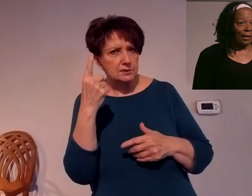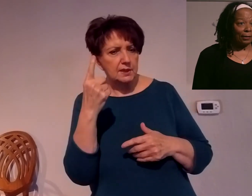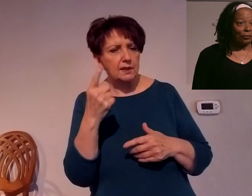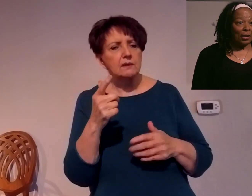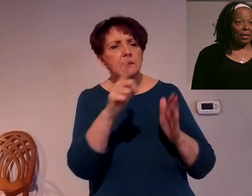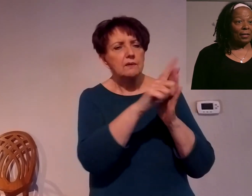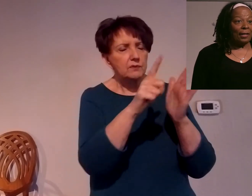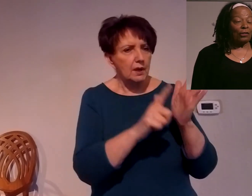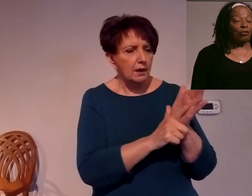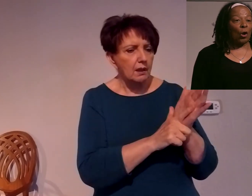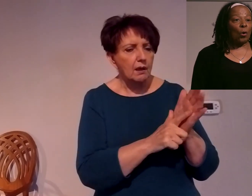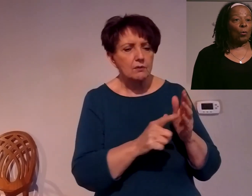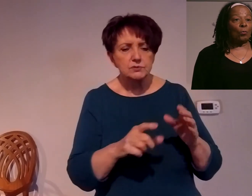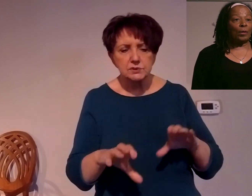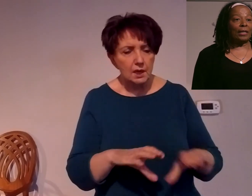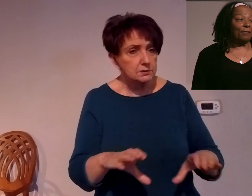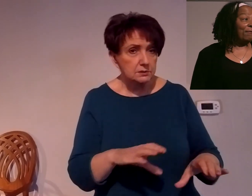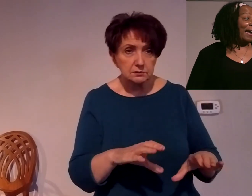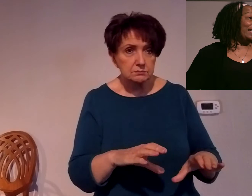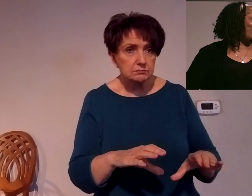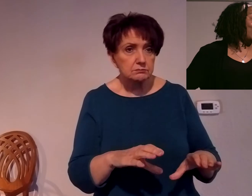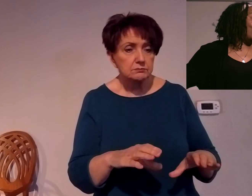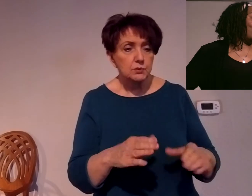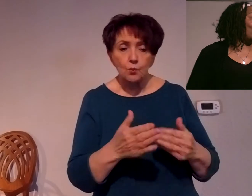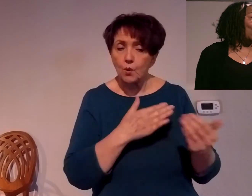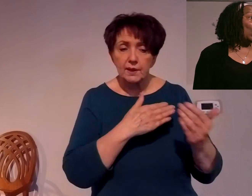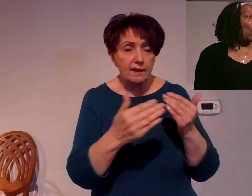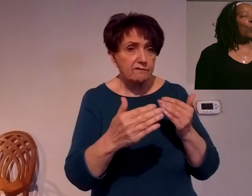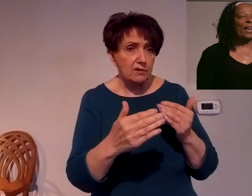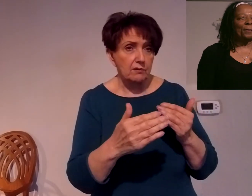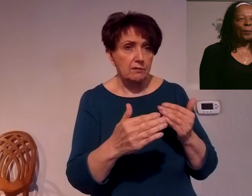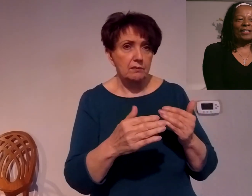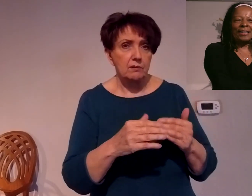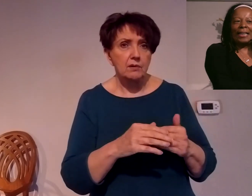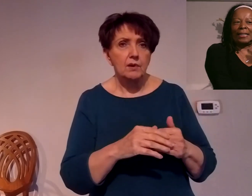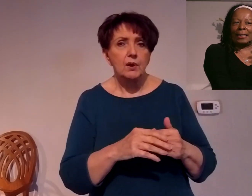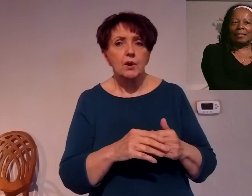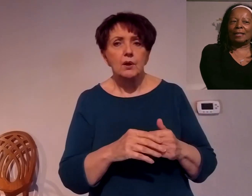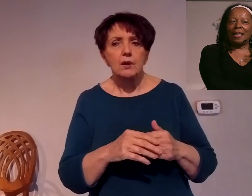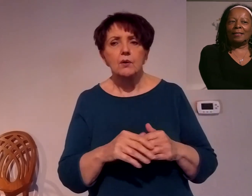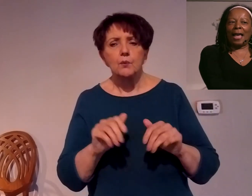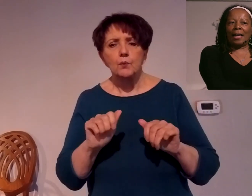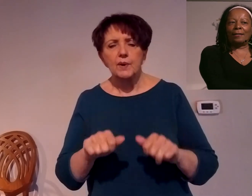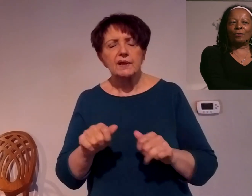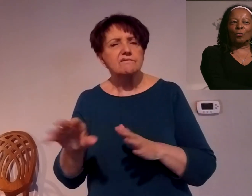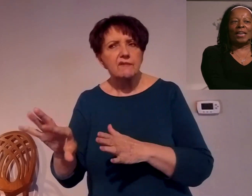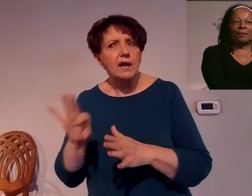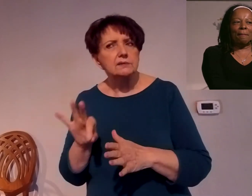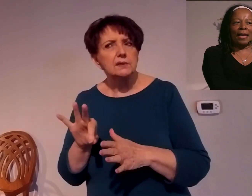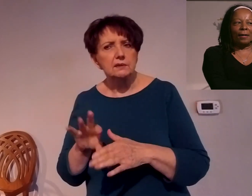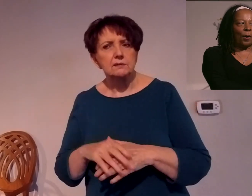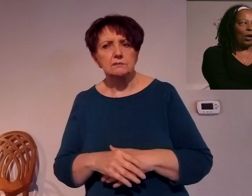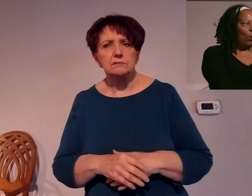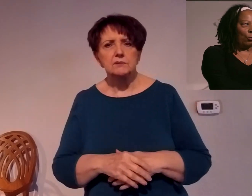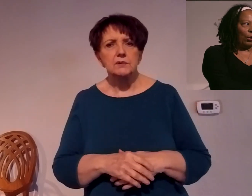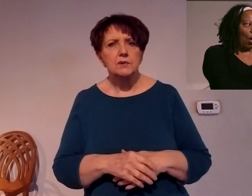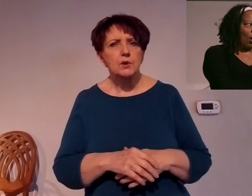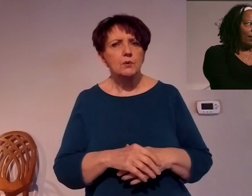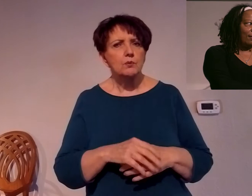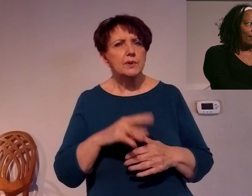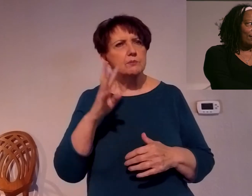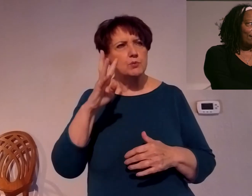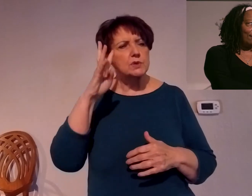it does. And so we could fight it. We could pretend that we could make up our